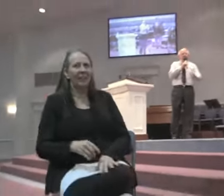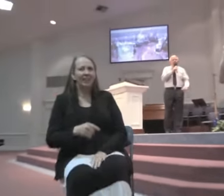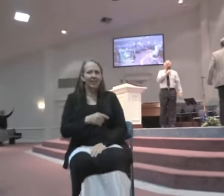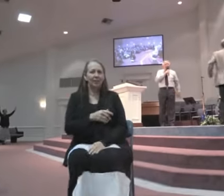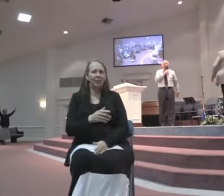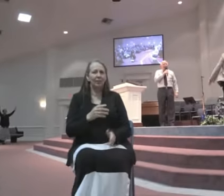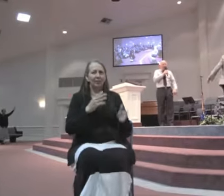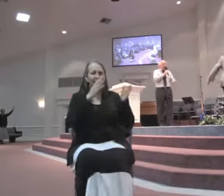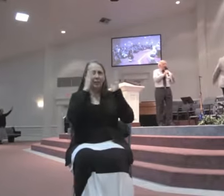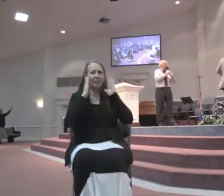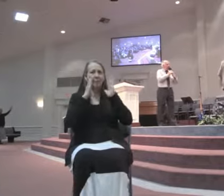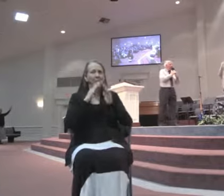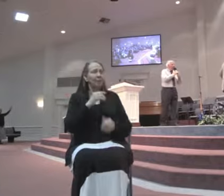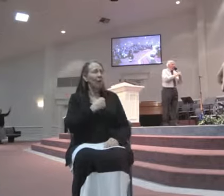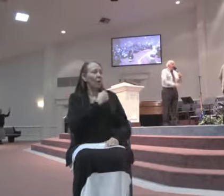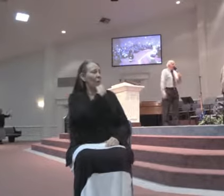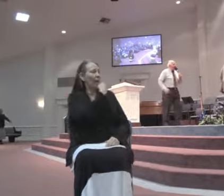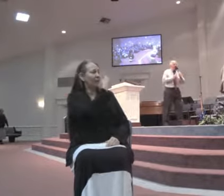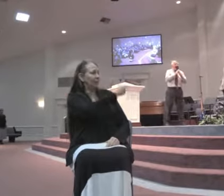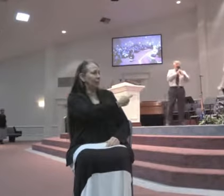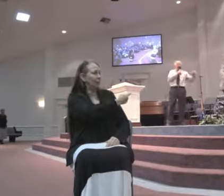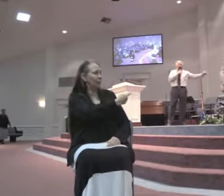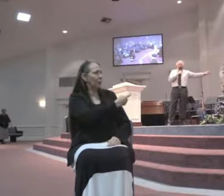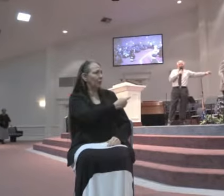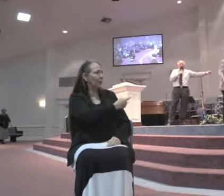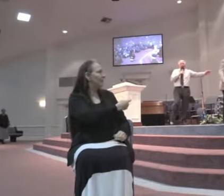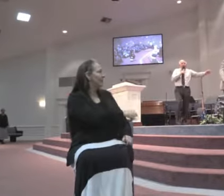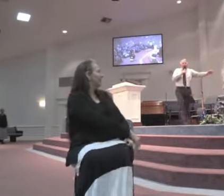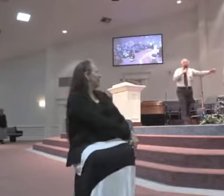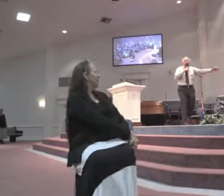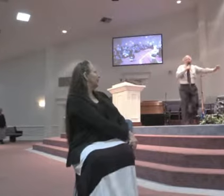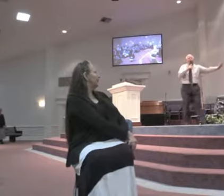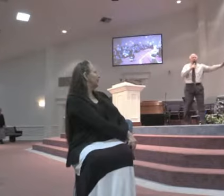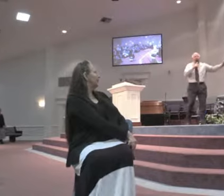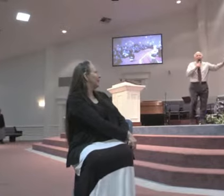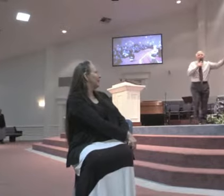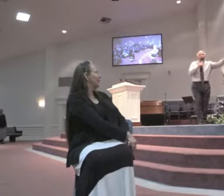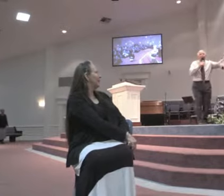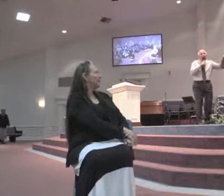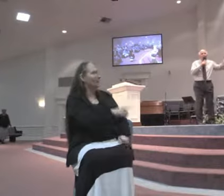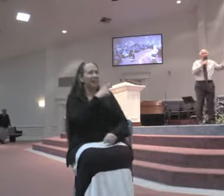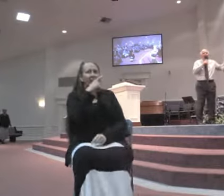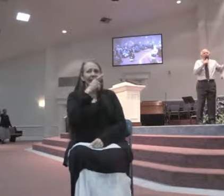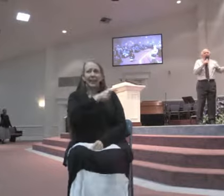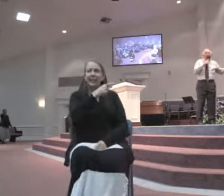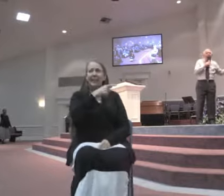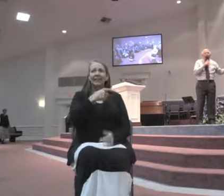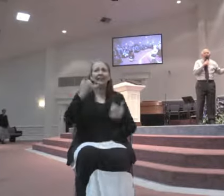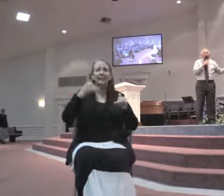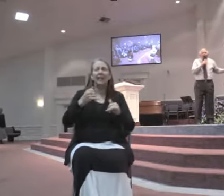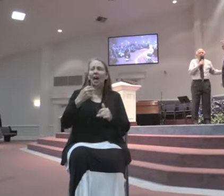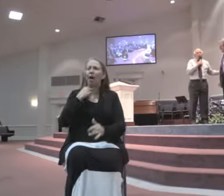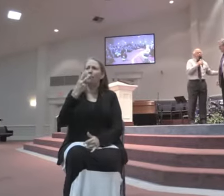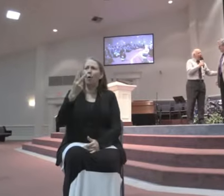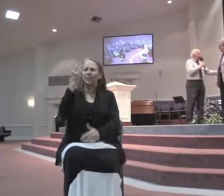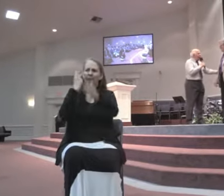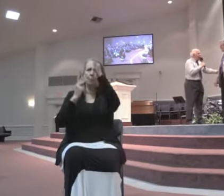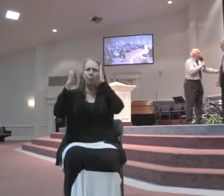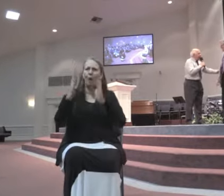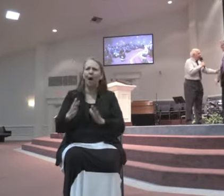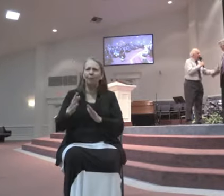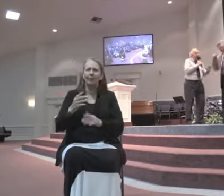listen to me. What I'm saying to you is that he is going to be a voice of God during